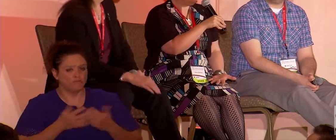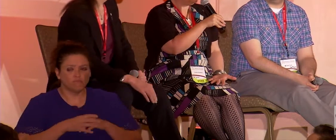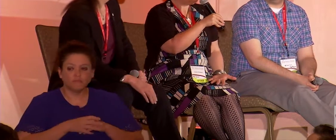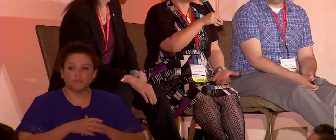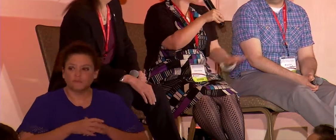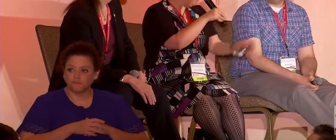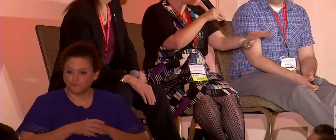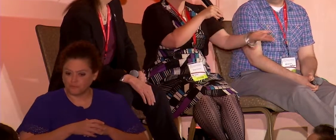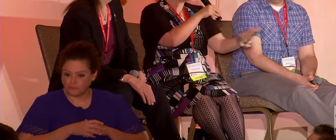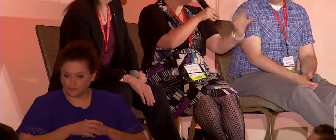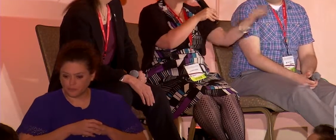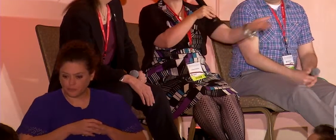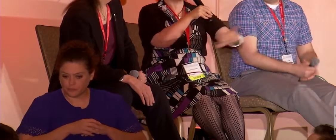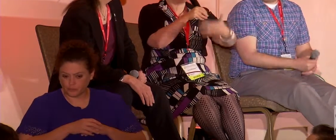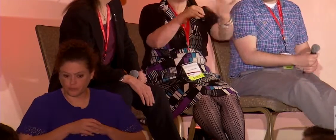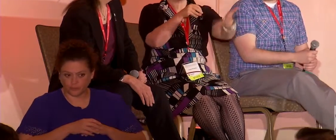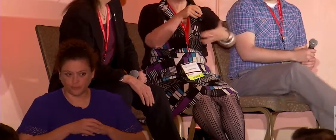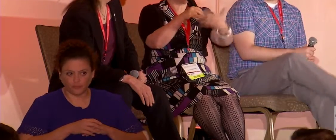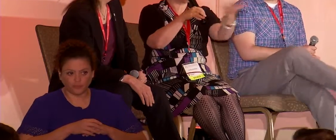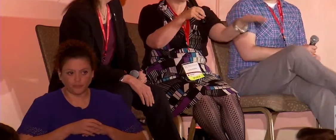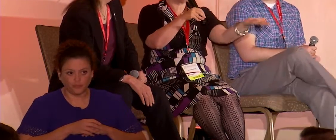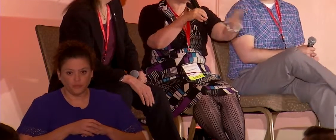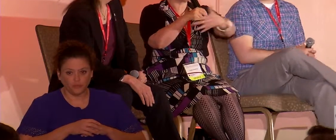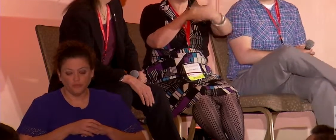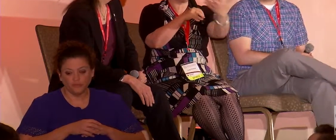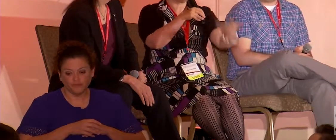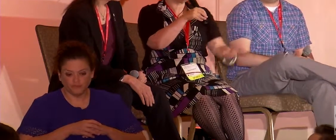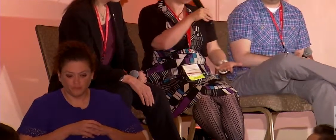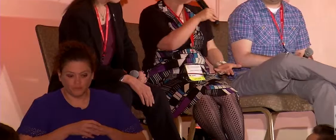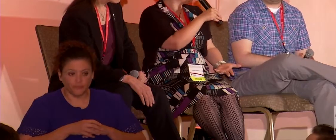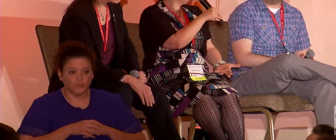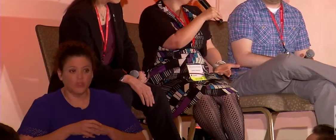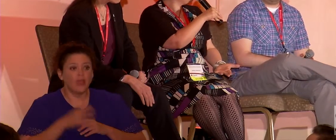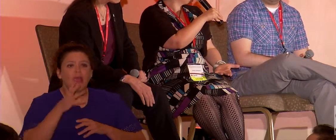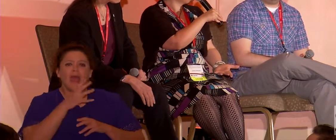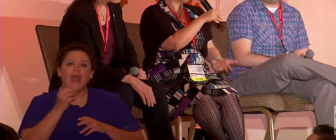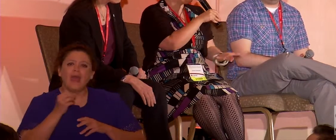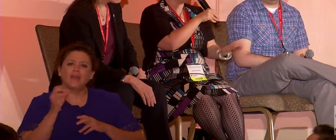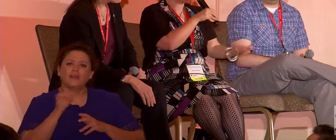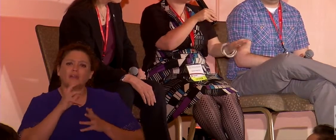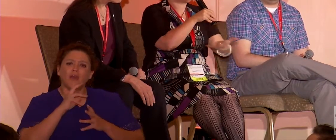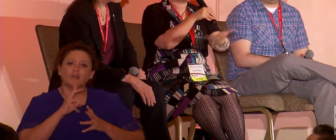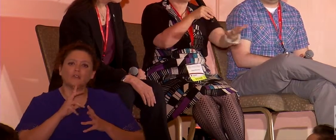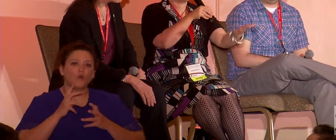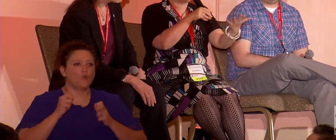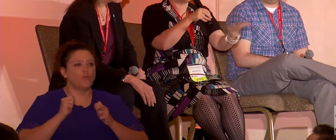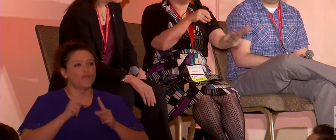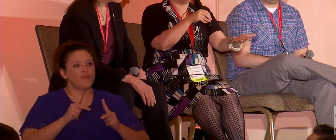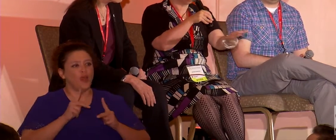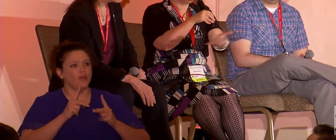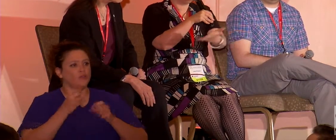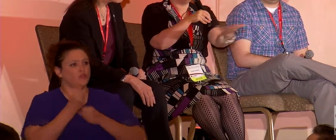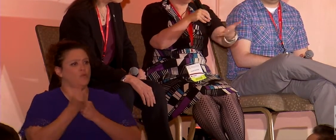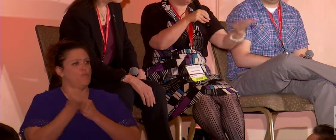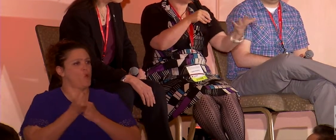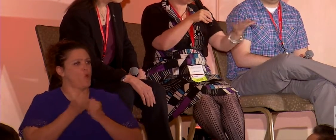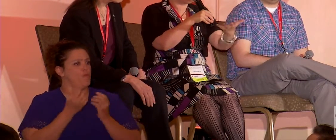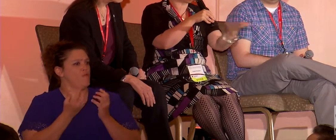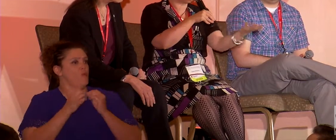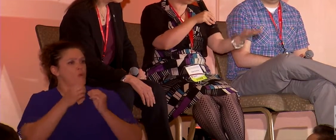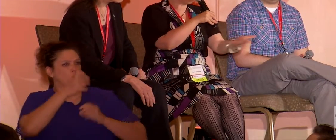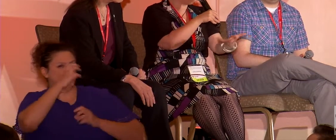cover to the It gives cover to the more hardline versions. It gives cover to the idea that it is reasonable to